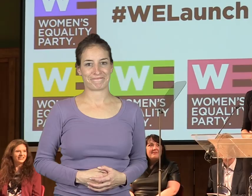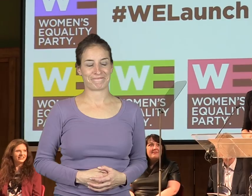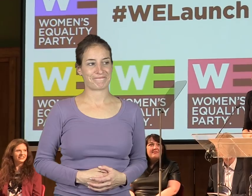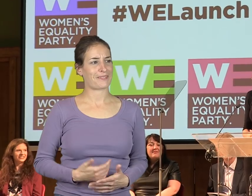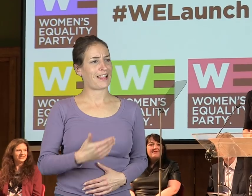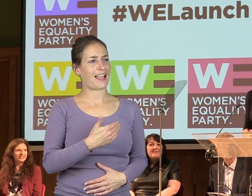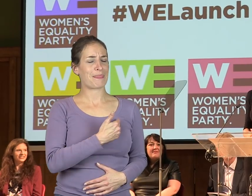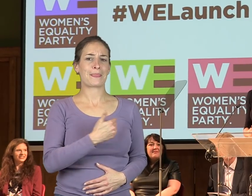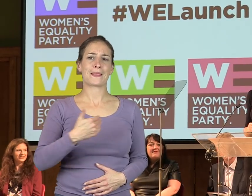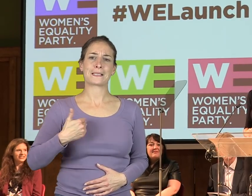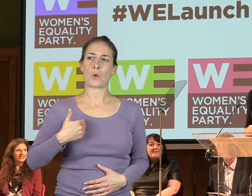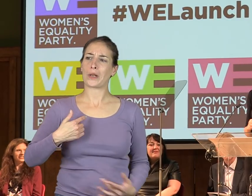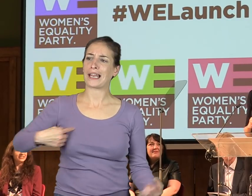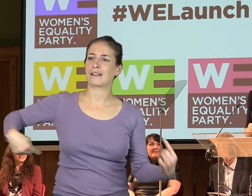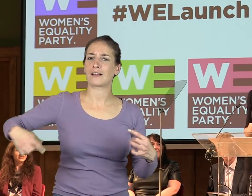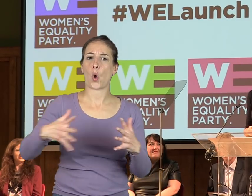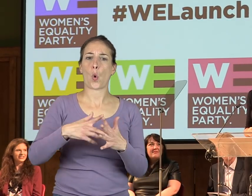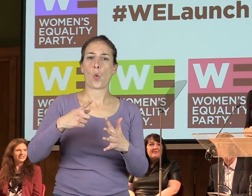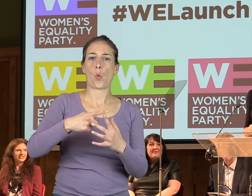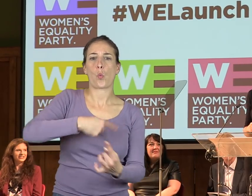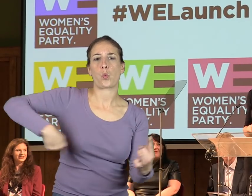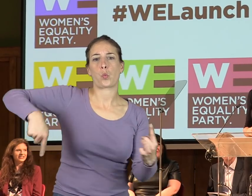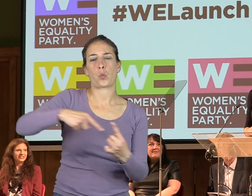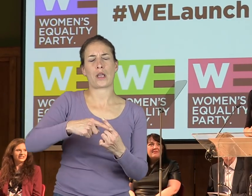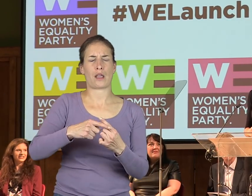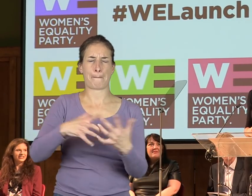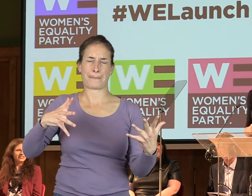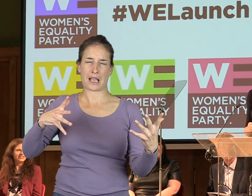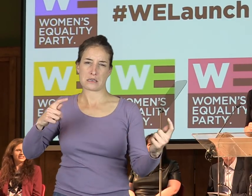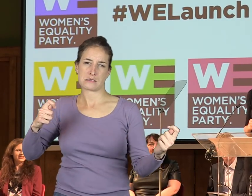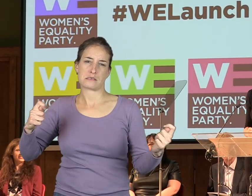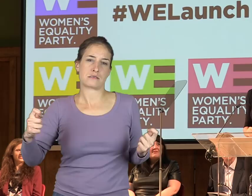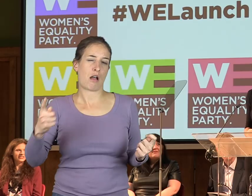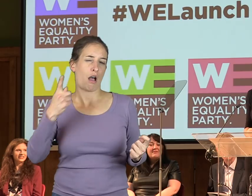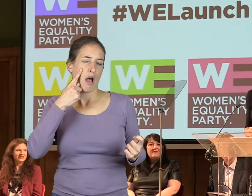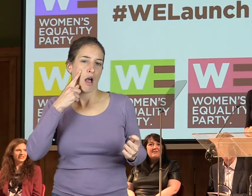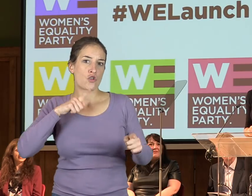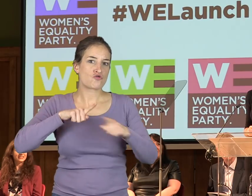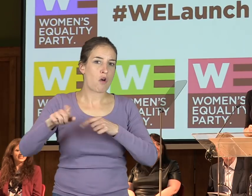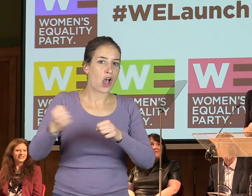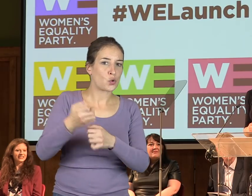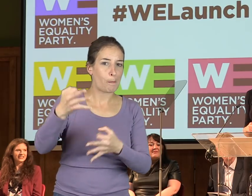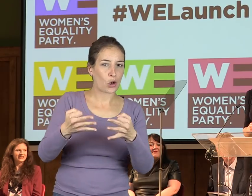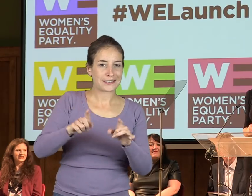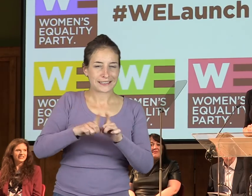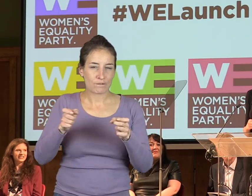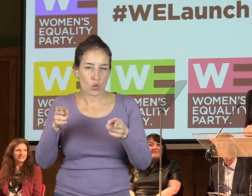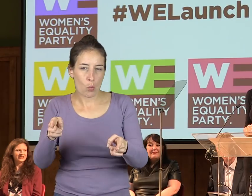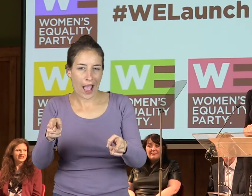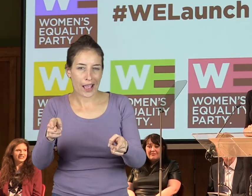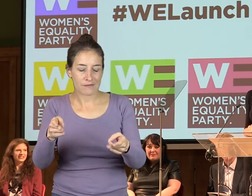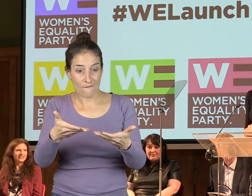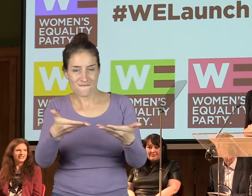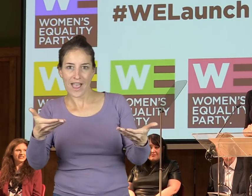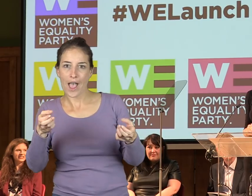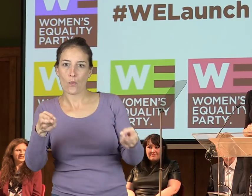This morning, we take a big step towards doing politics differently, to doing politics